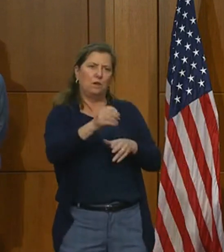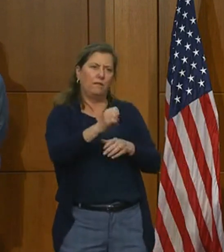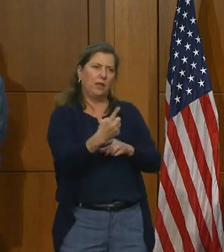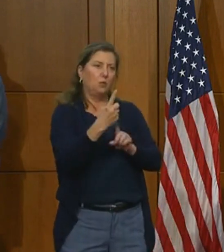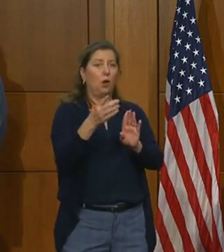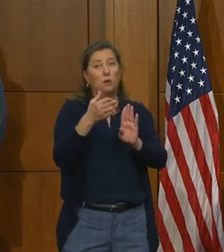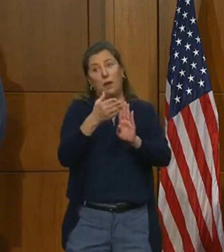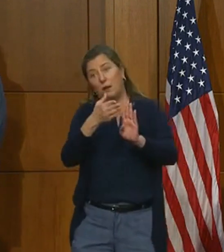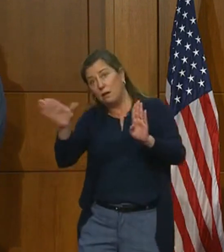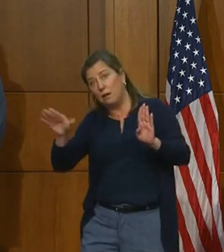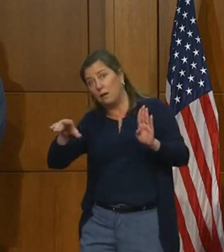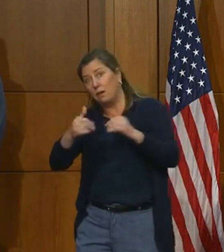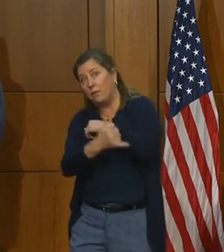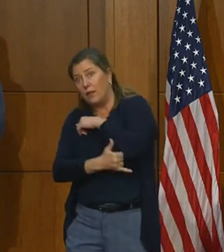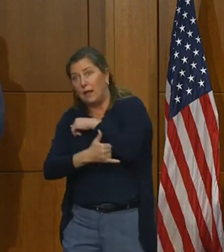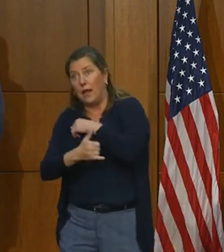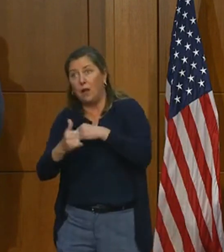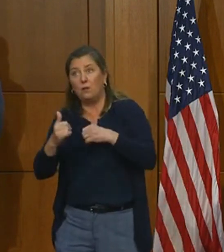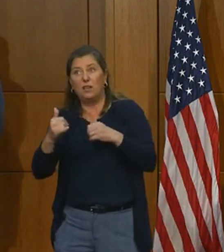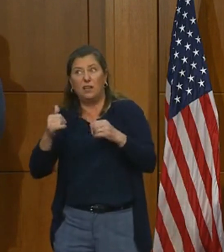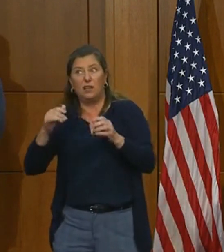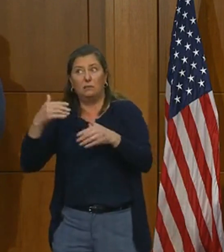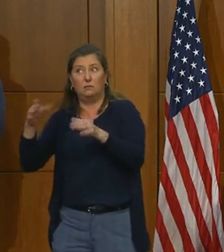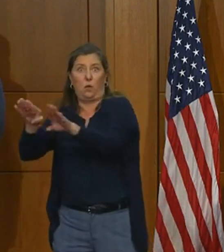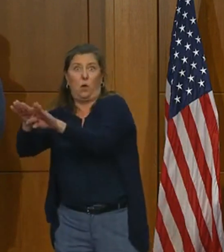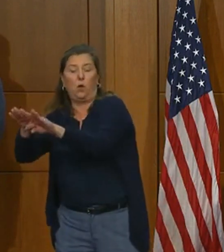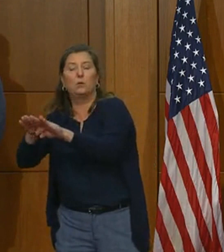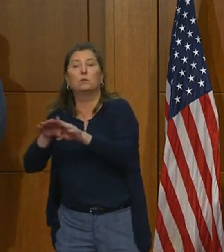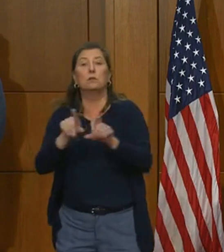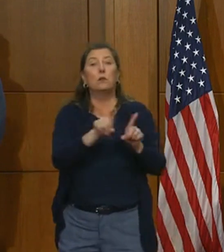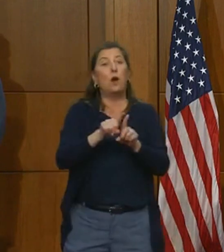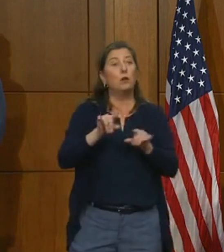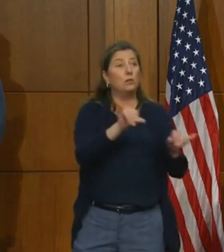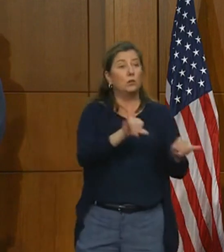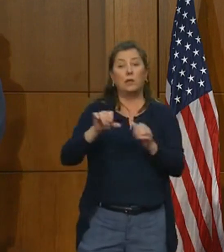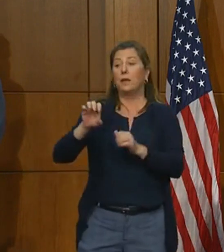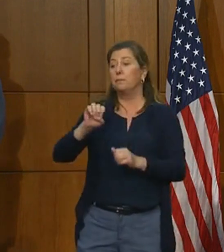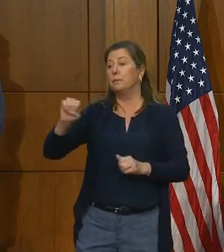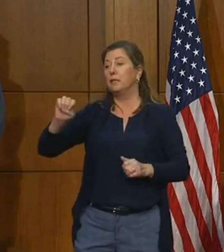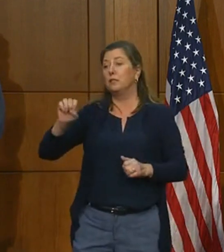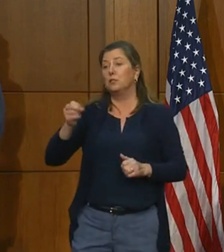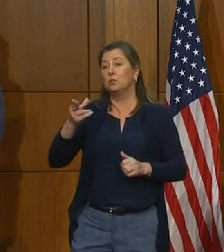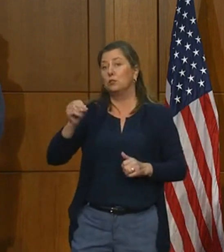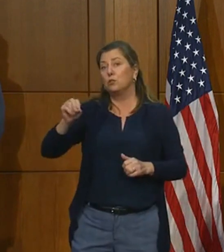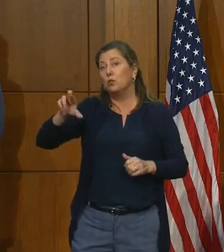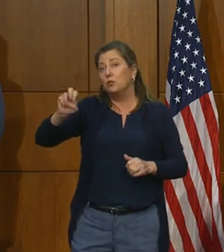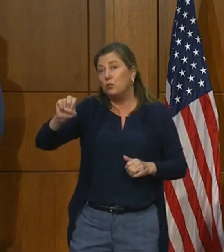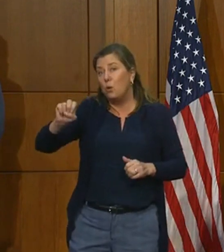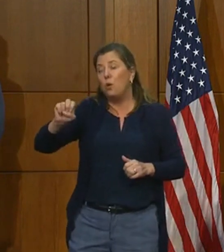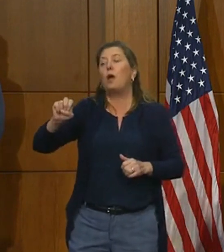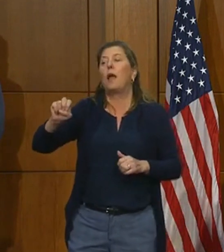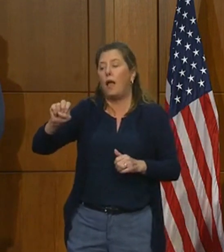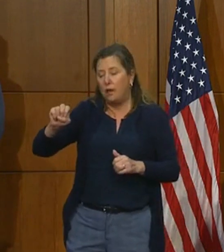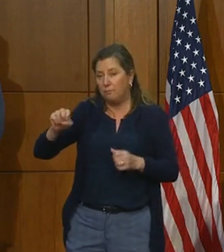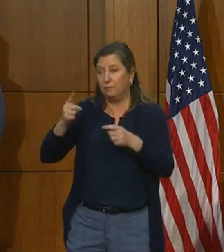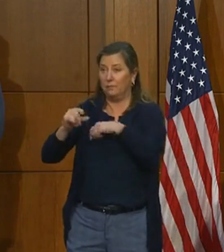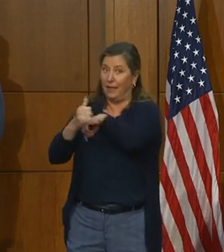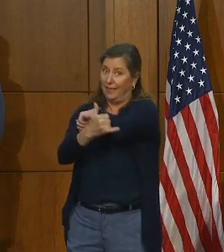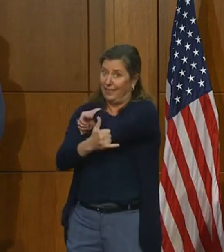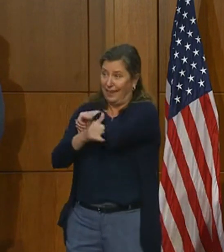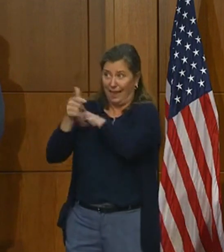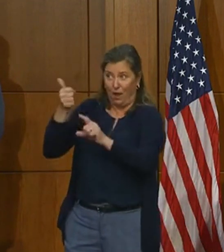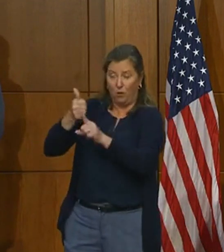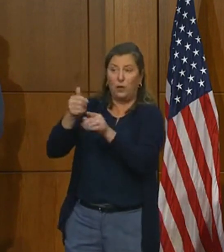rest of Loudoun County not. I've also had requests from the Eastern Shore where we established that the county